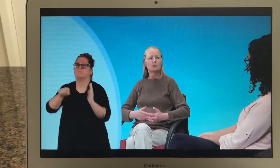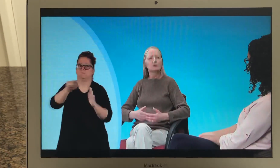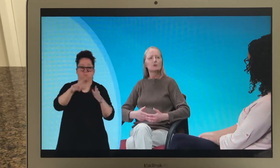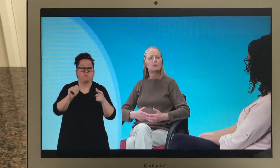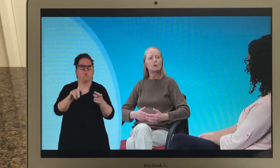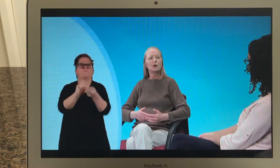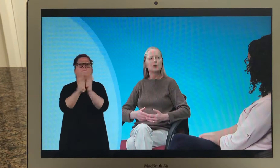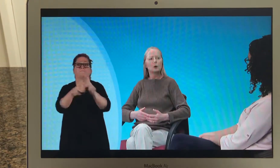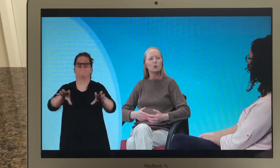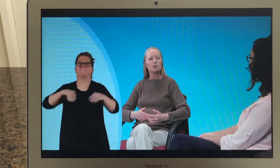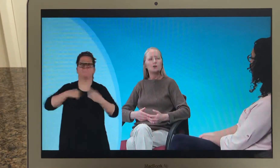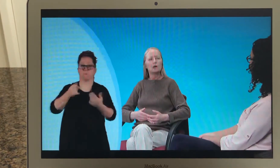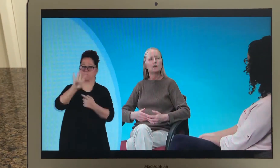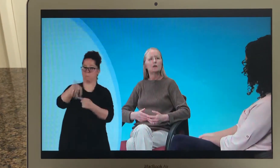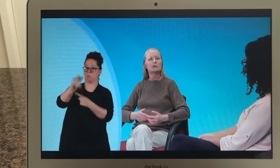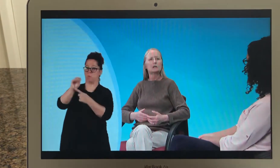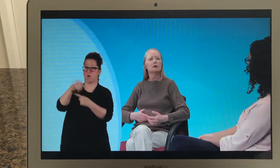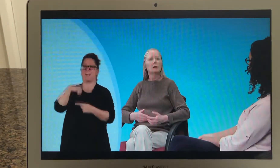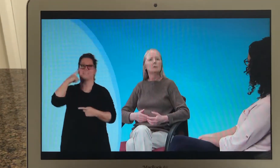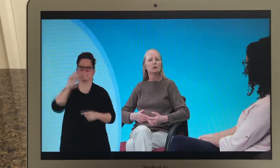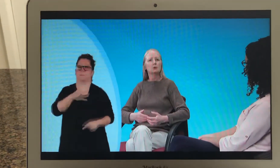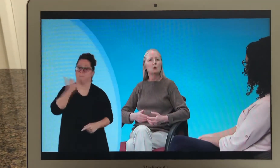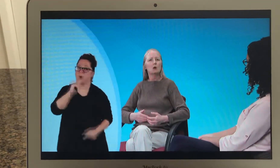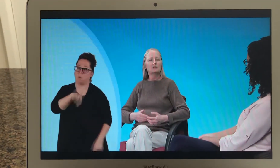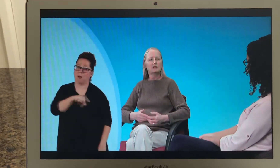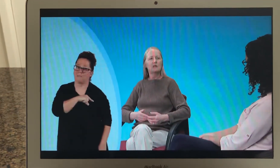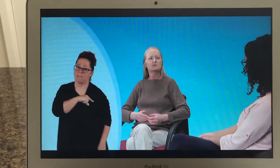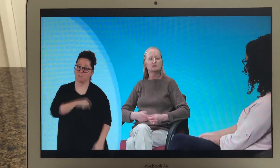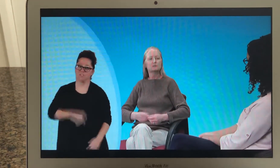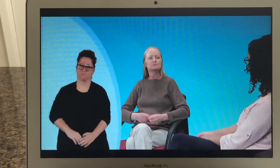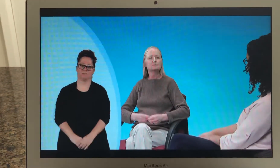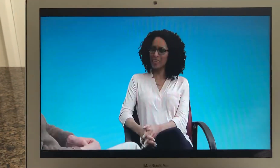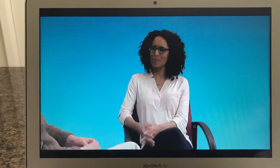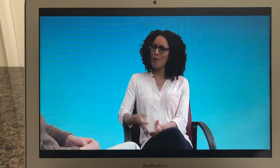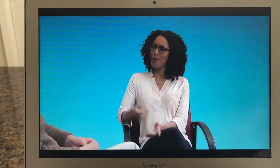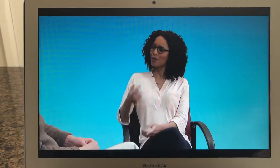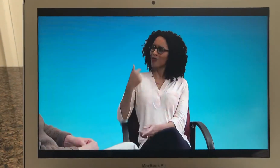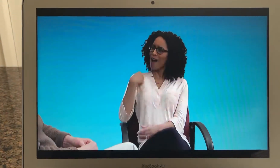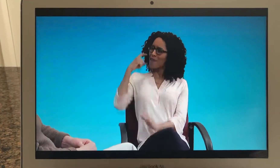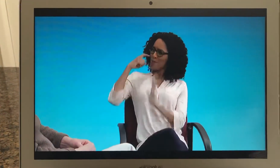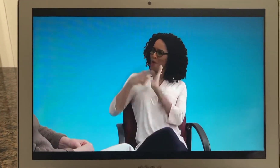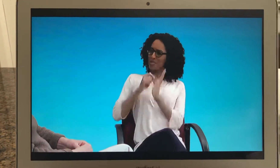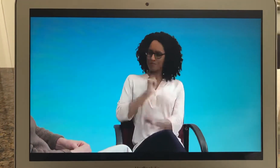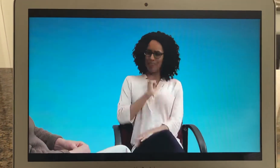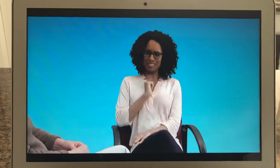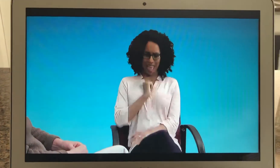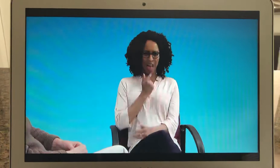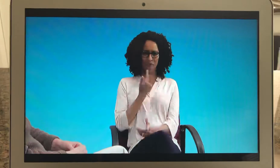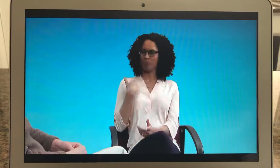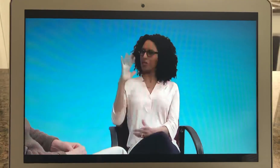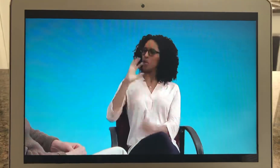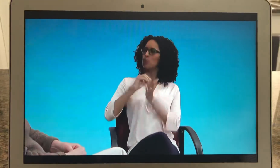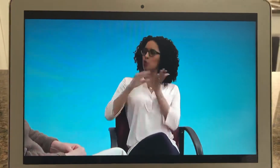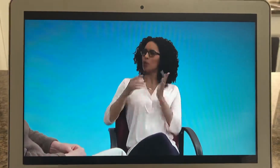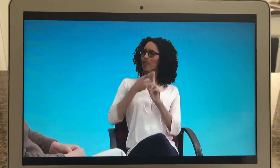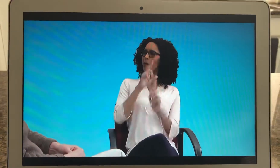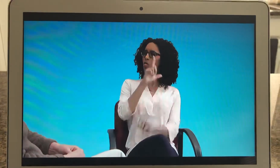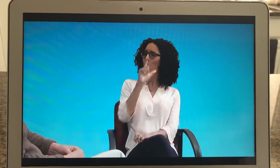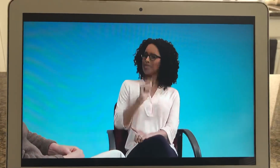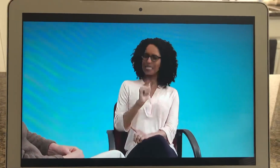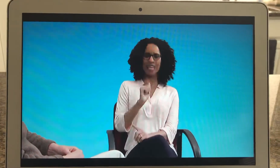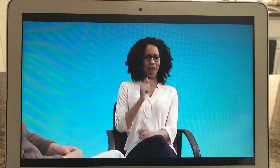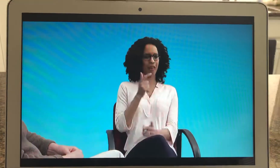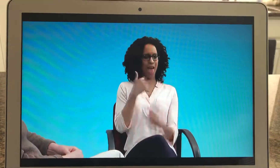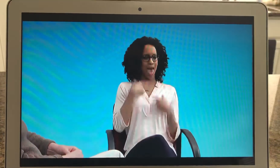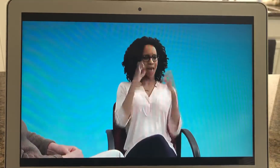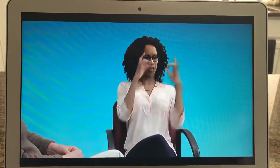And more states, are changing and they're accepting 4.0. And I think that's honestly a better qualification. I noticed myself, as